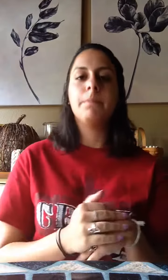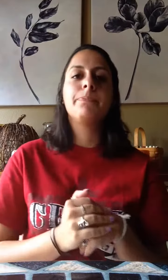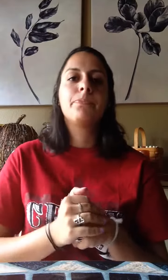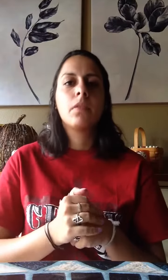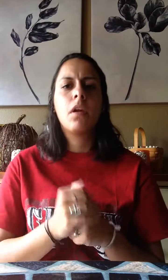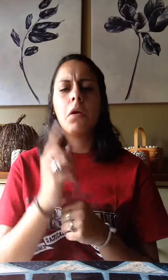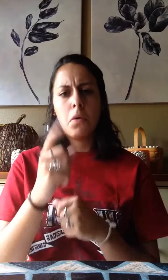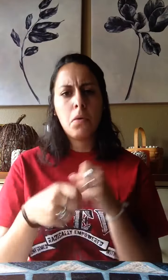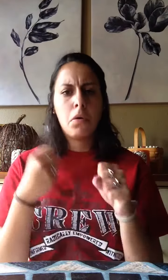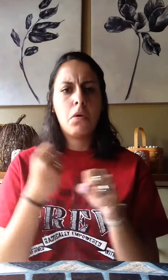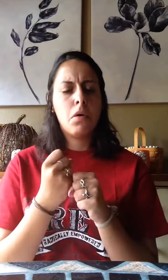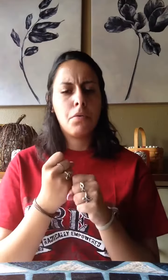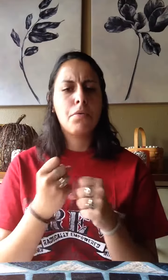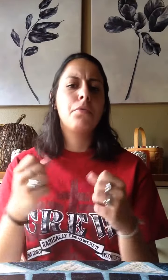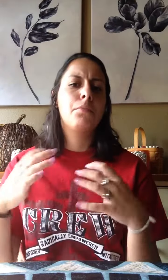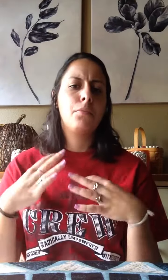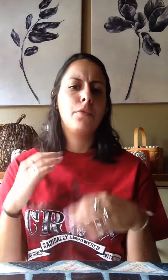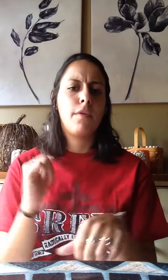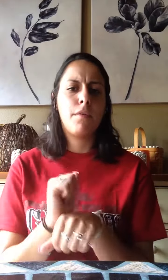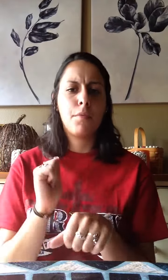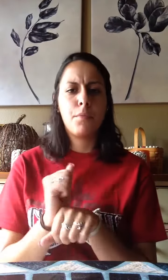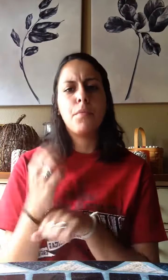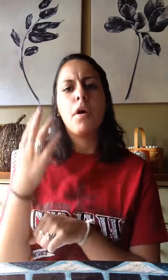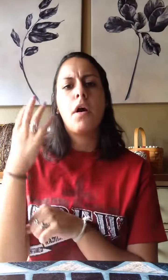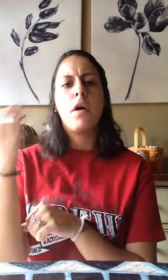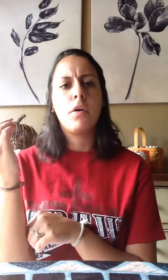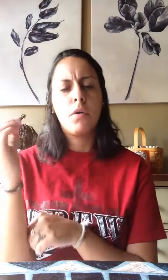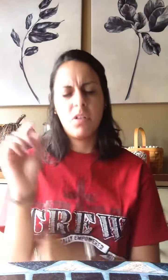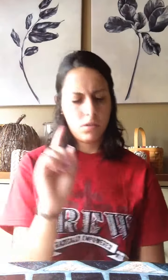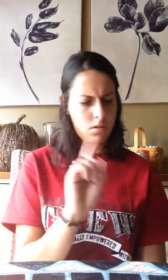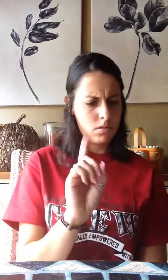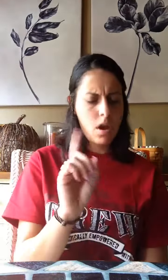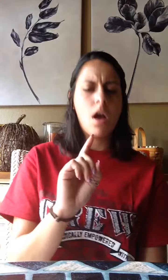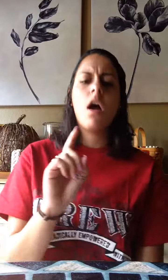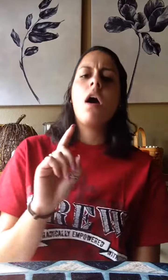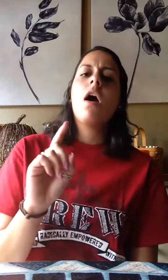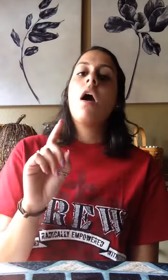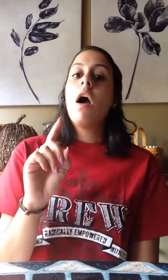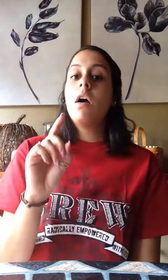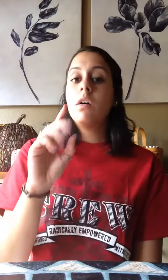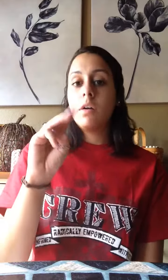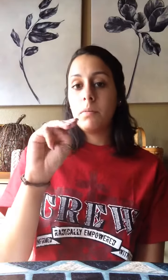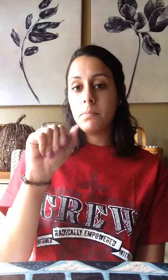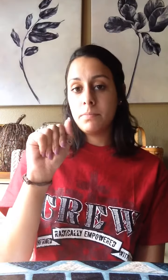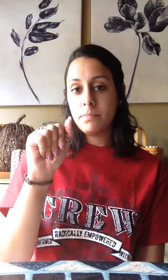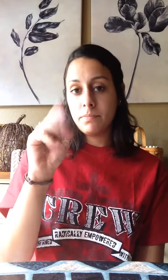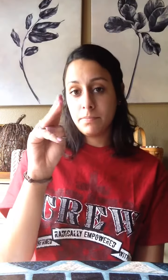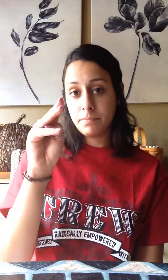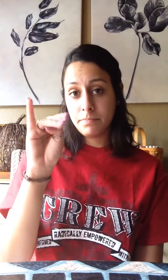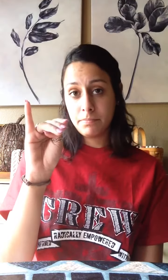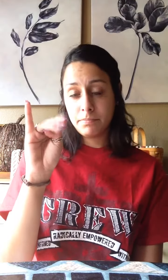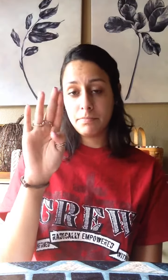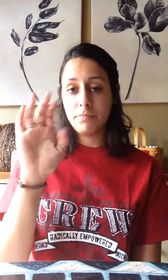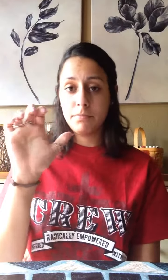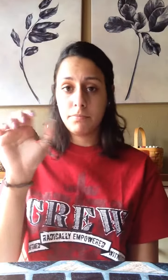You can't give this team extra possessions. They have to attack down the same. They're to have to stretch the football. I don't understand it either. I agree with you